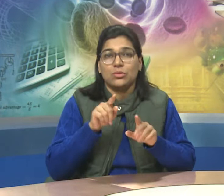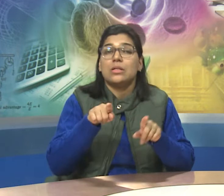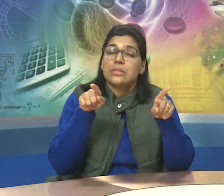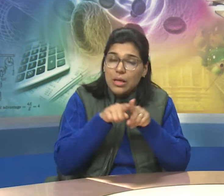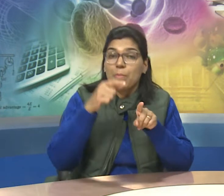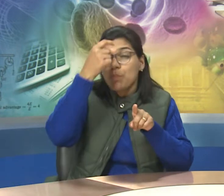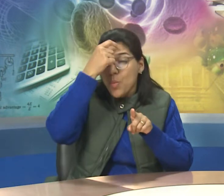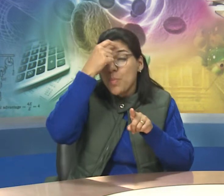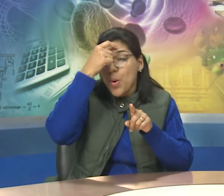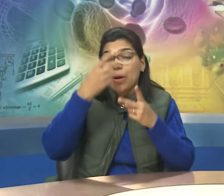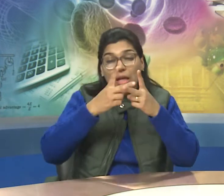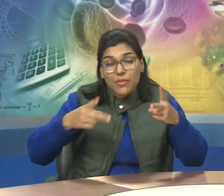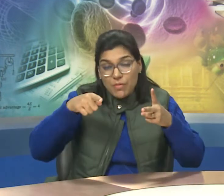without a solution.